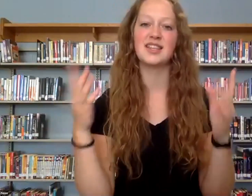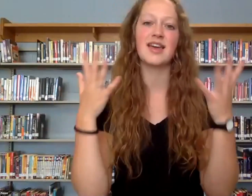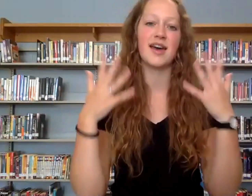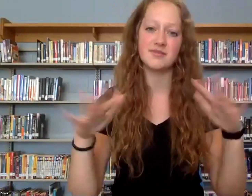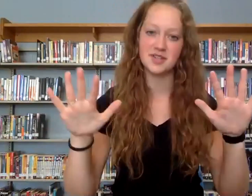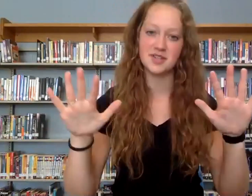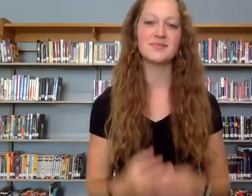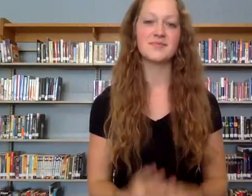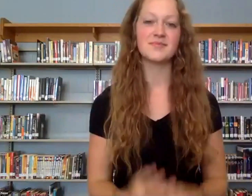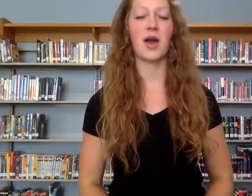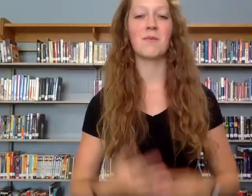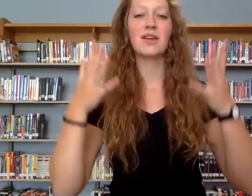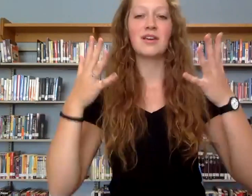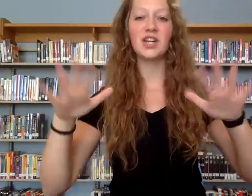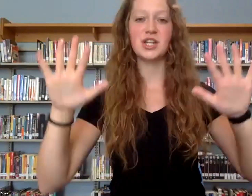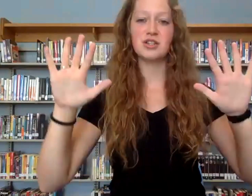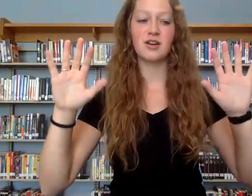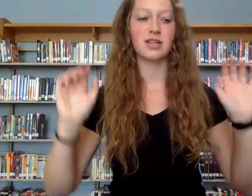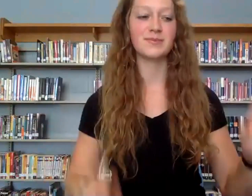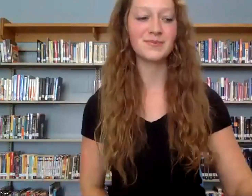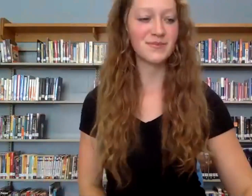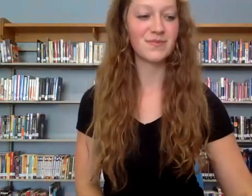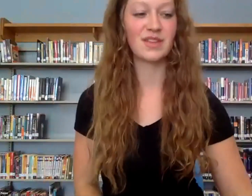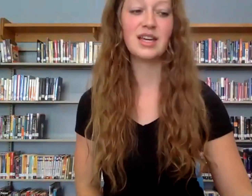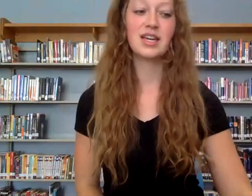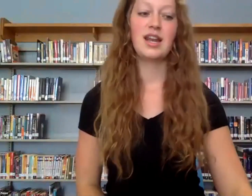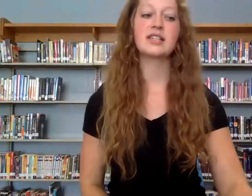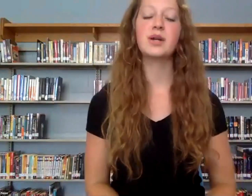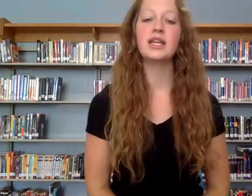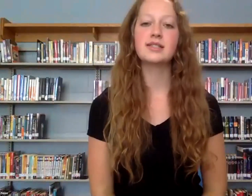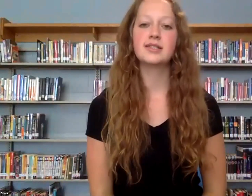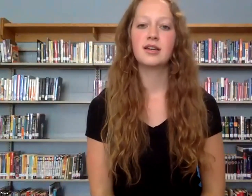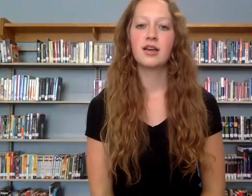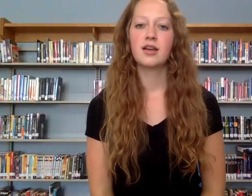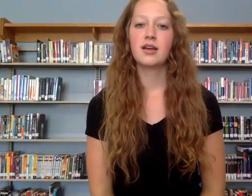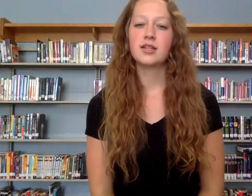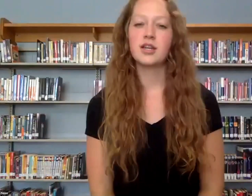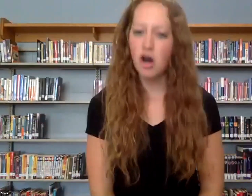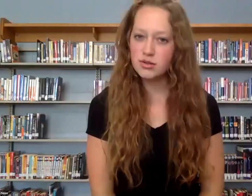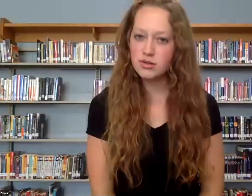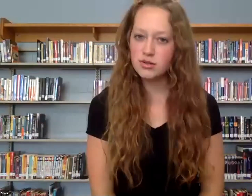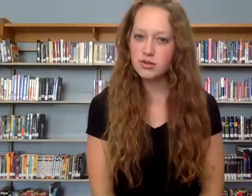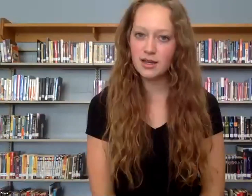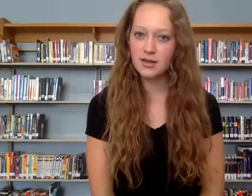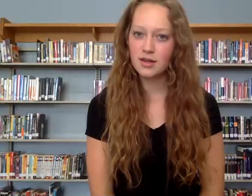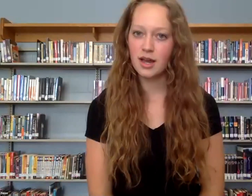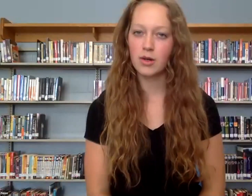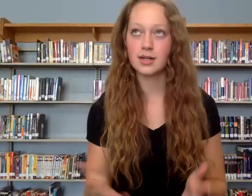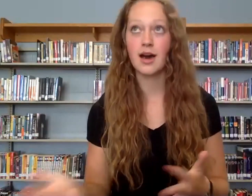that, done. Okay, finished, all done. Next one is to know something or to not